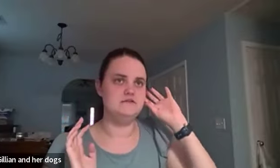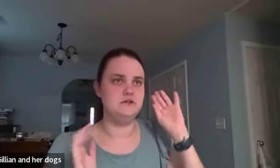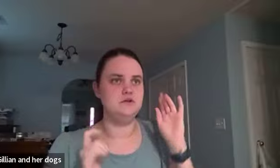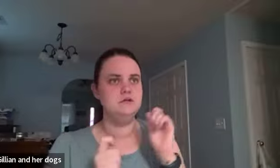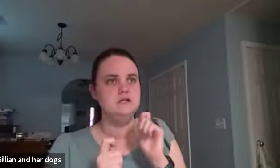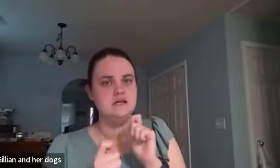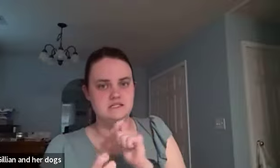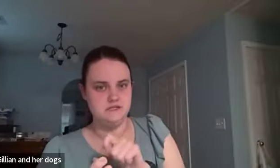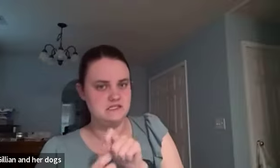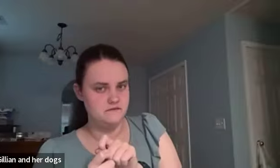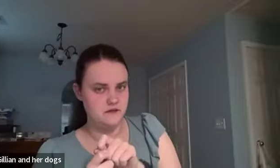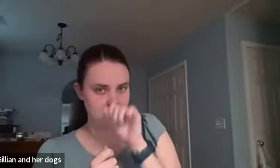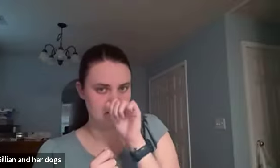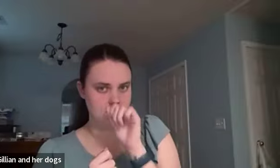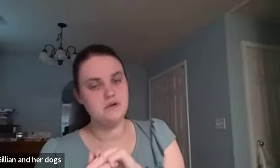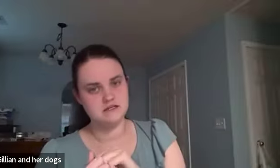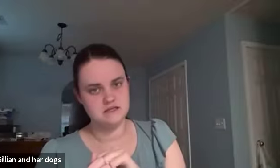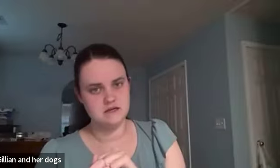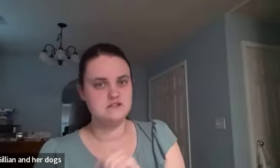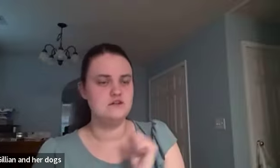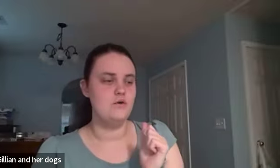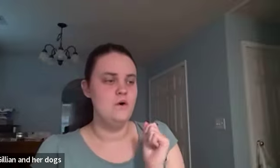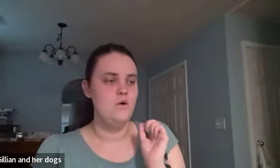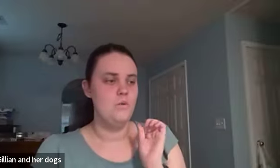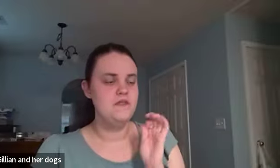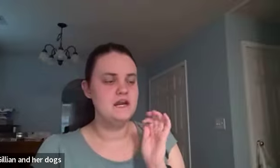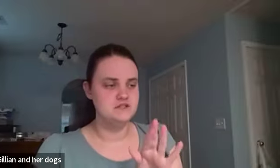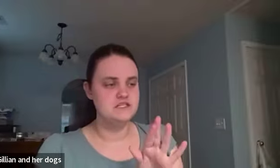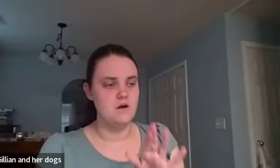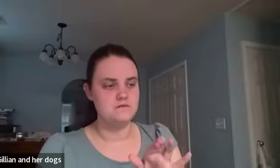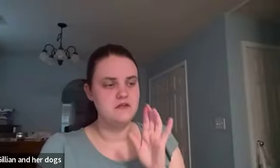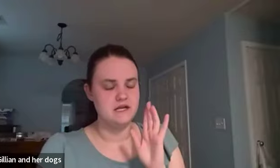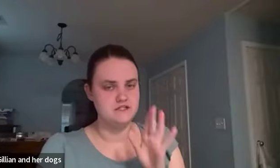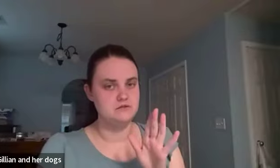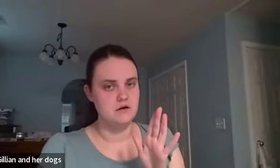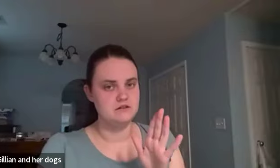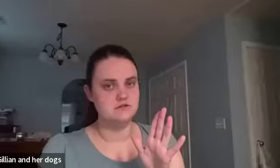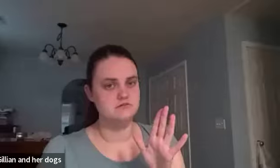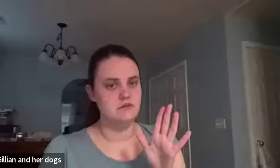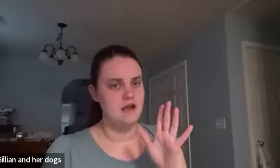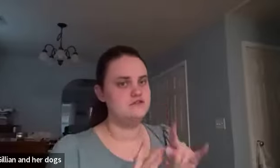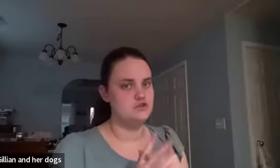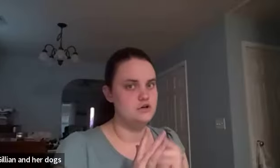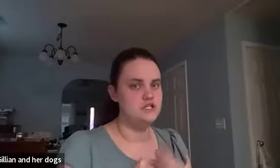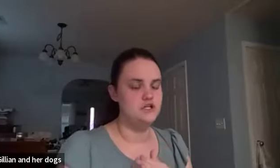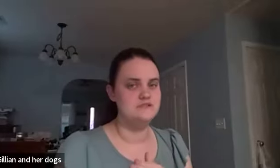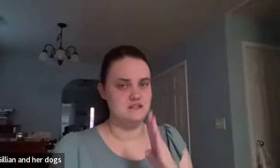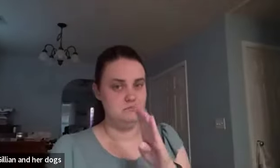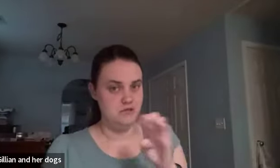a few specific bug signs. So one that I do see often that I have started to use is the